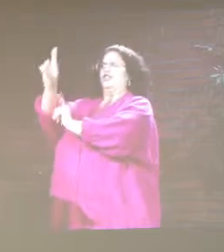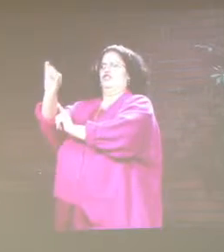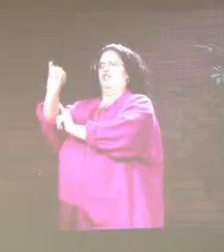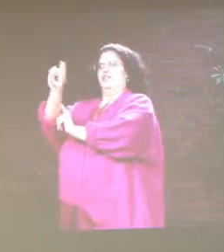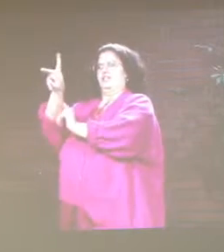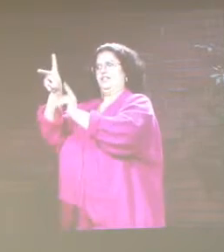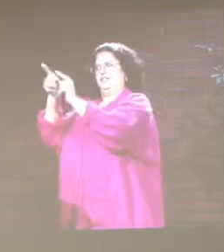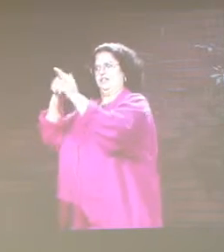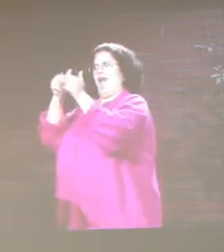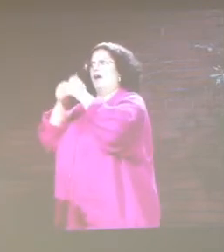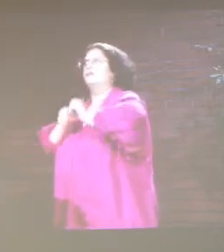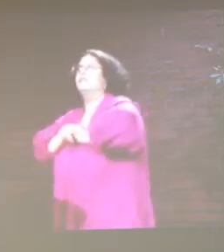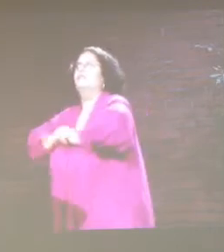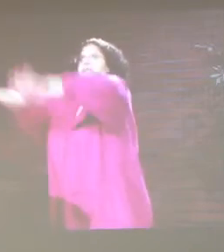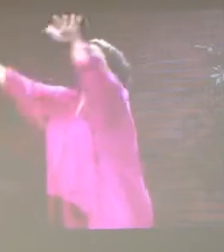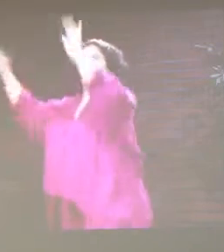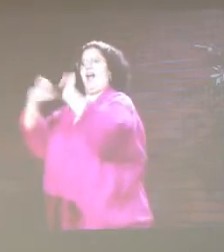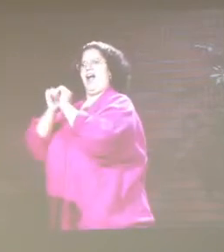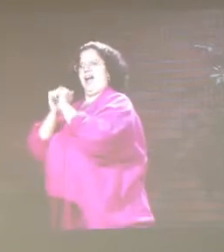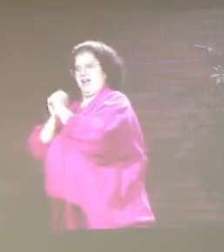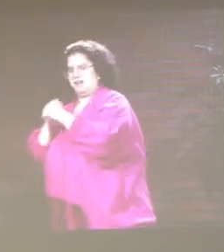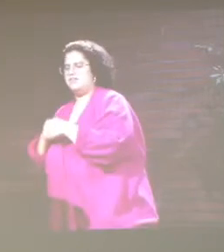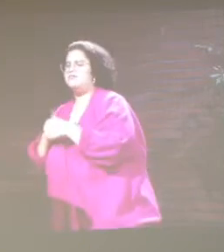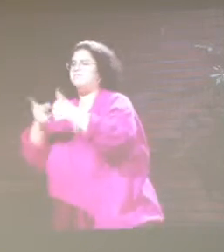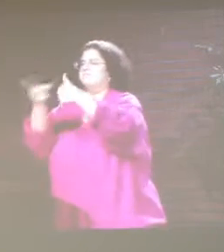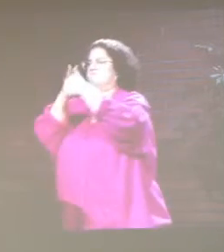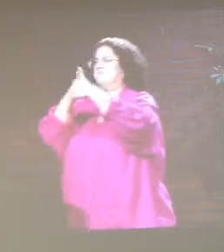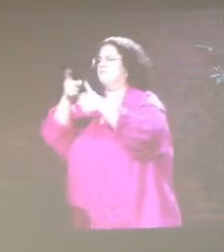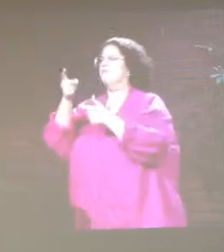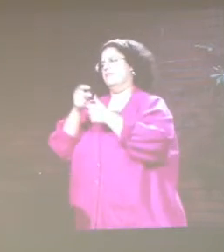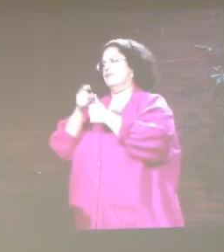And now we're going to talk about other ways of how you can be sexually active.